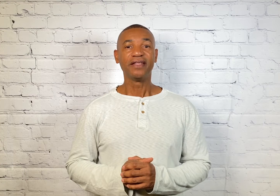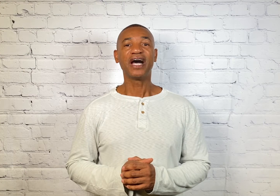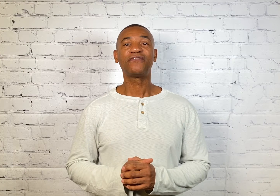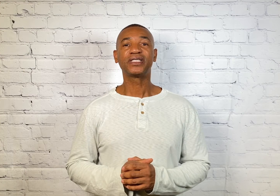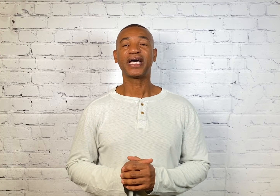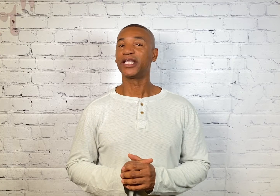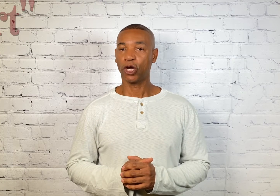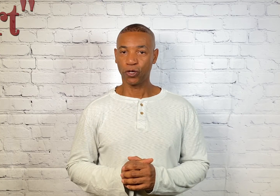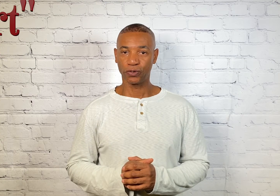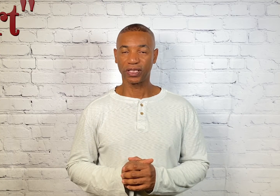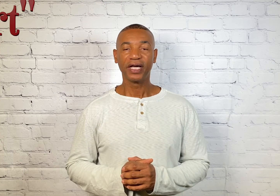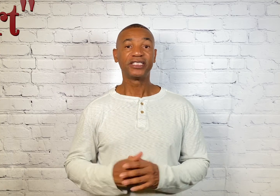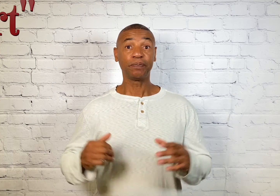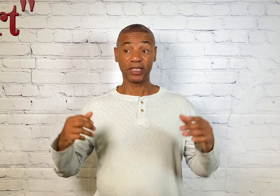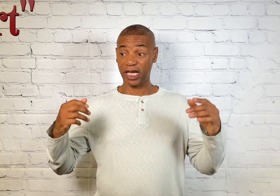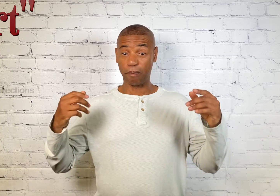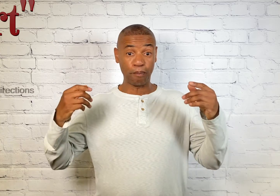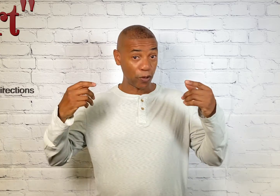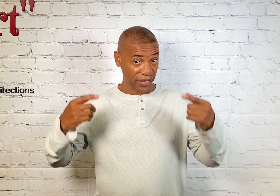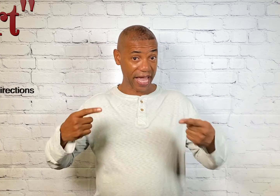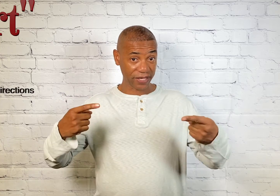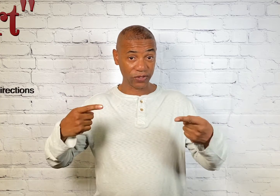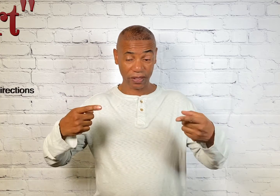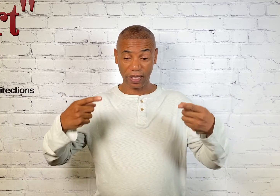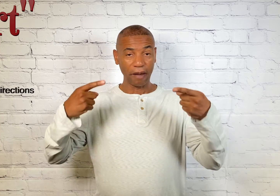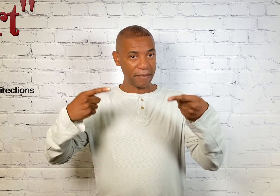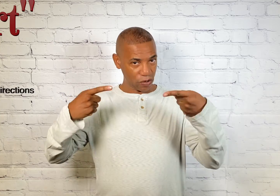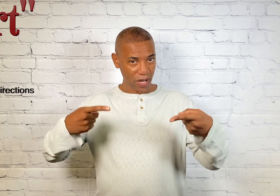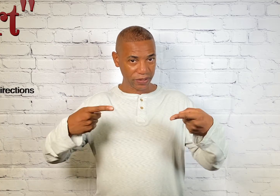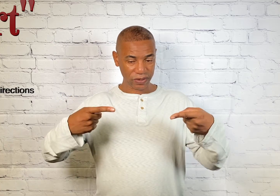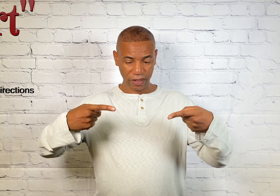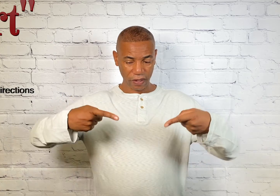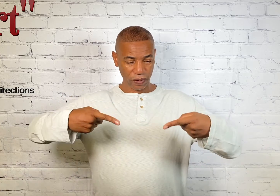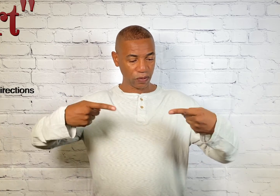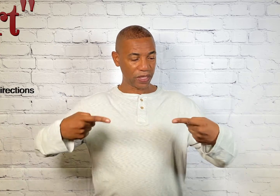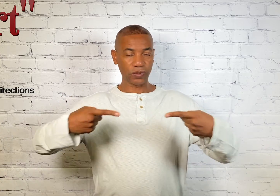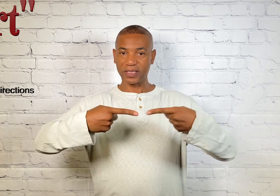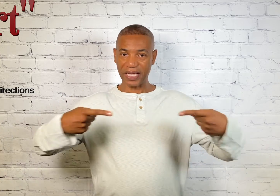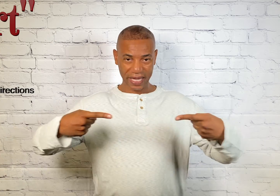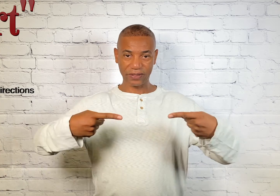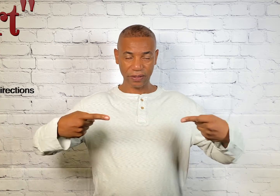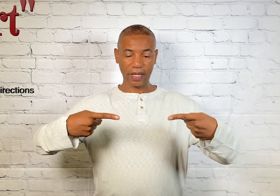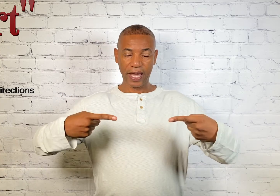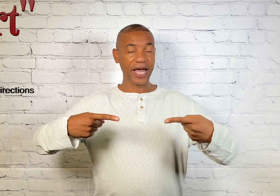Now for the sign hurt. Simply take both hands, make ones with the ones on the side, and you